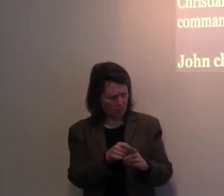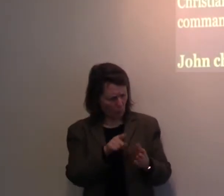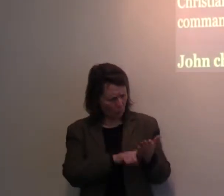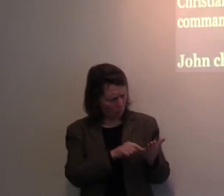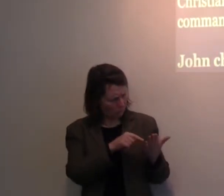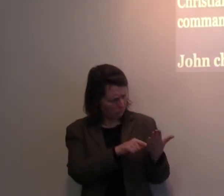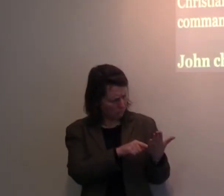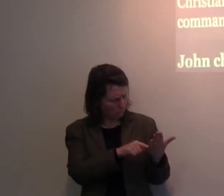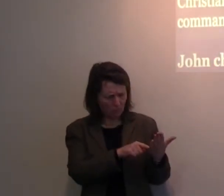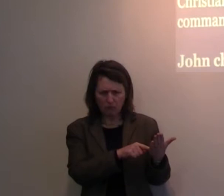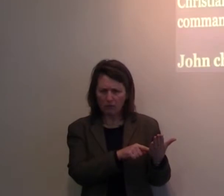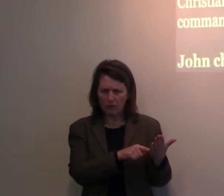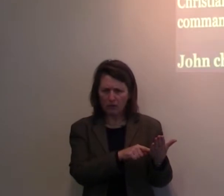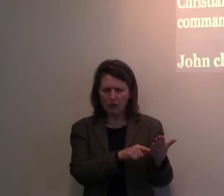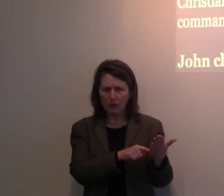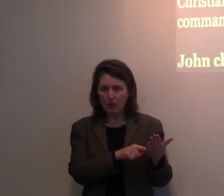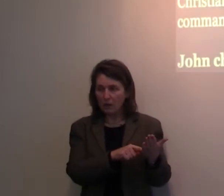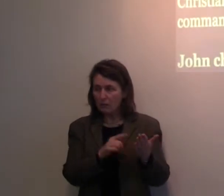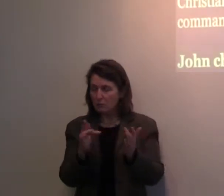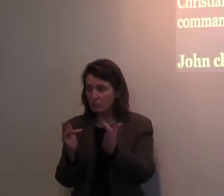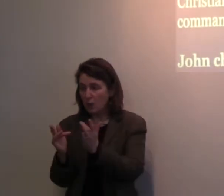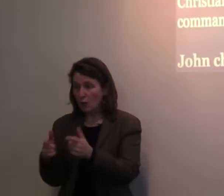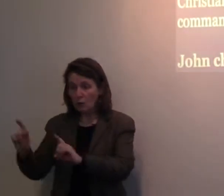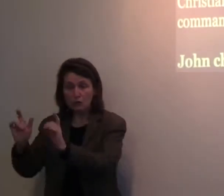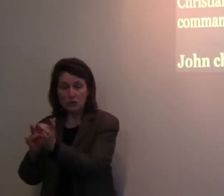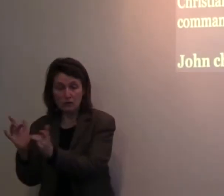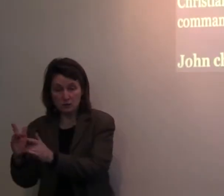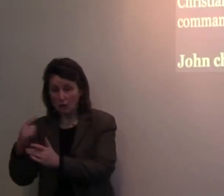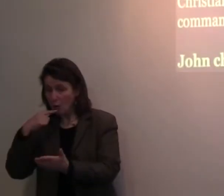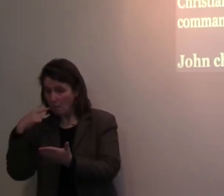The Lord Jesus commands me to love other Christians.